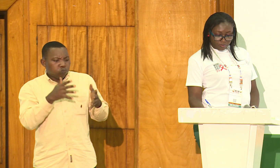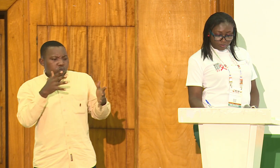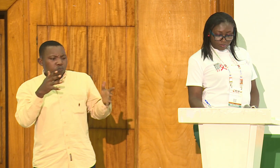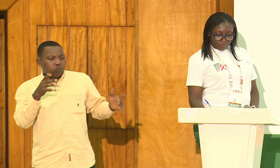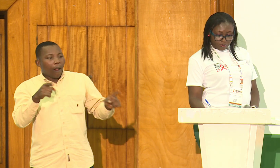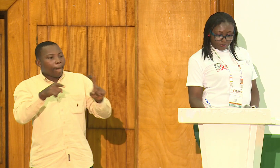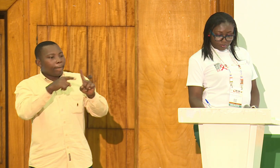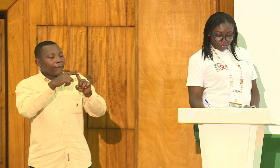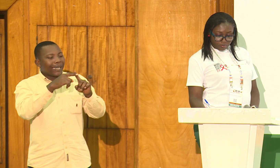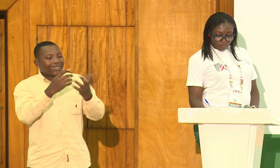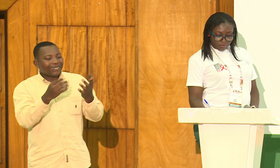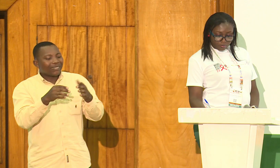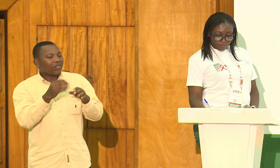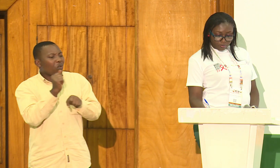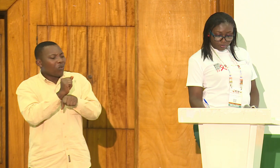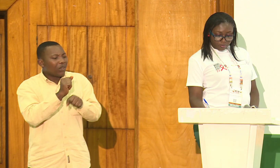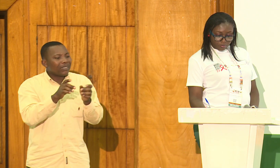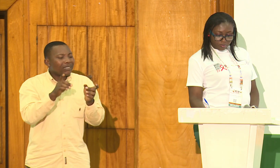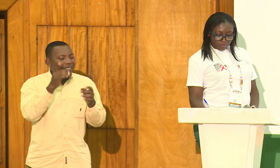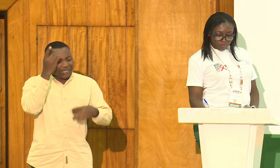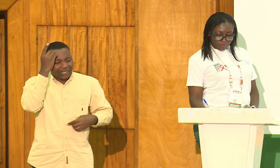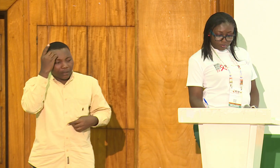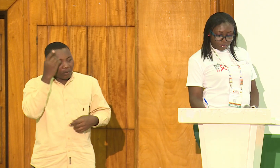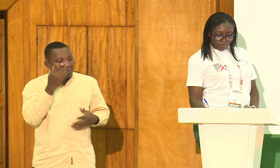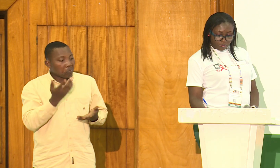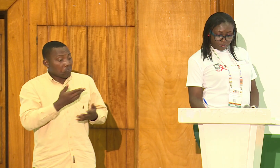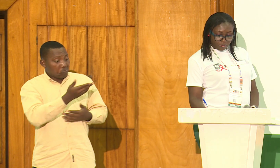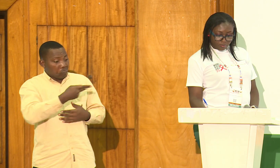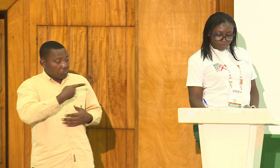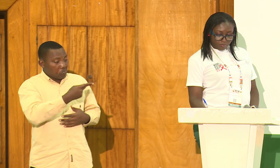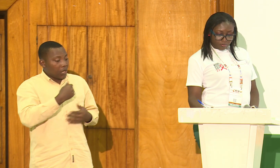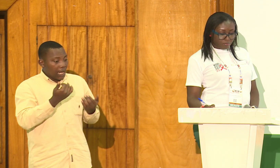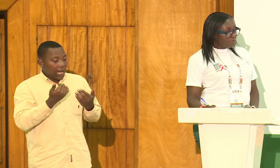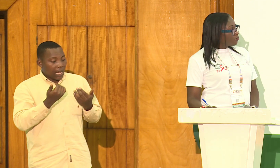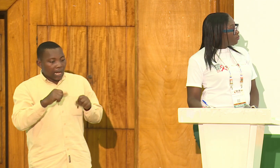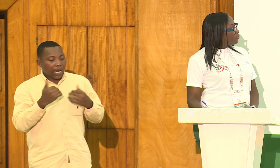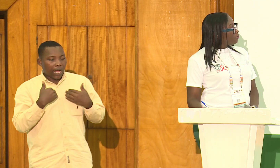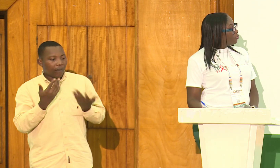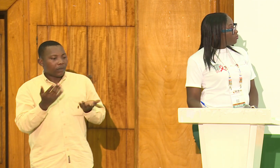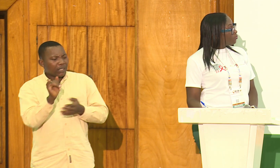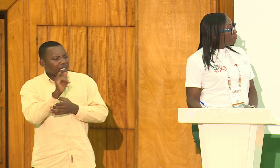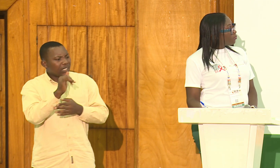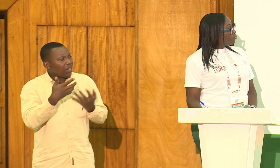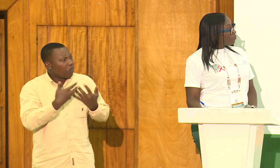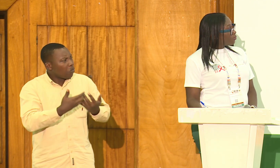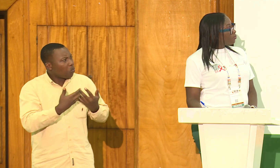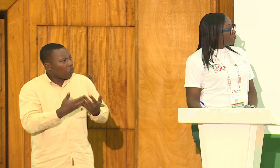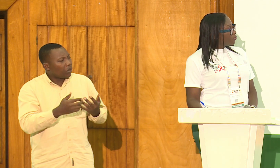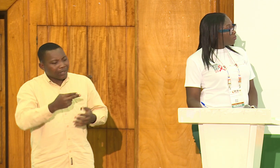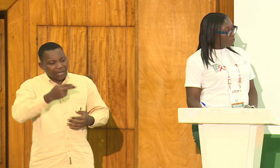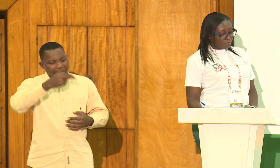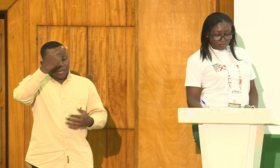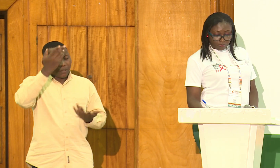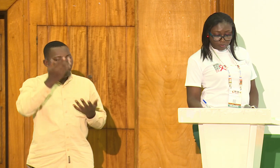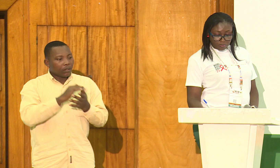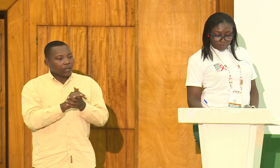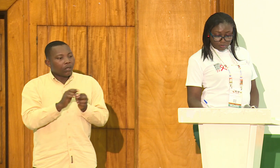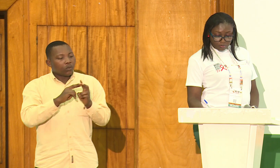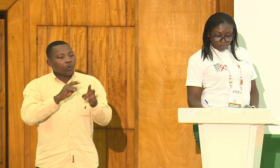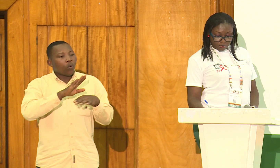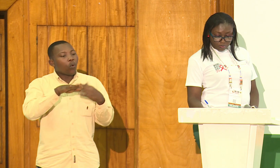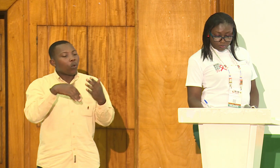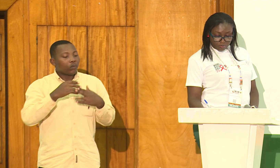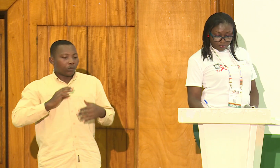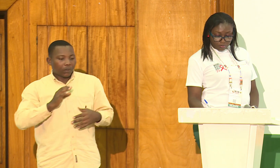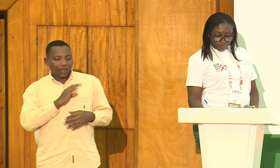disease. Whereas you could be the same weight and height as me and you've got no issues, your blood pressure is okay. So the Lancet Commission is what